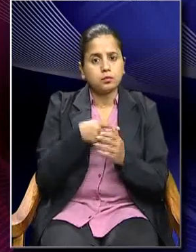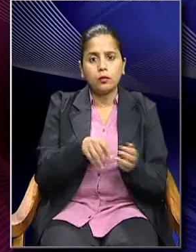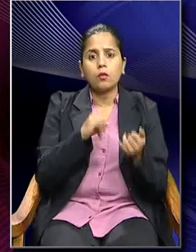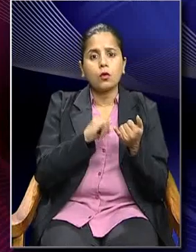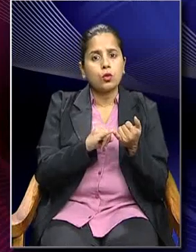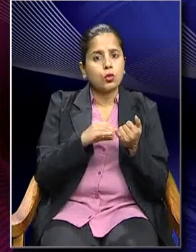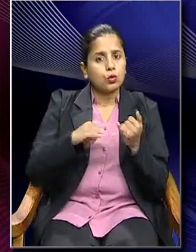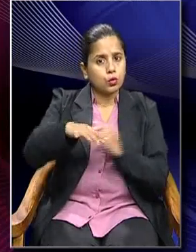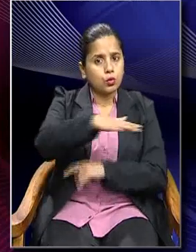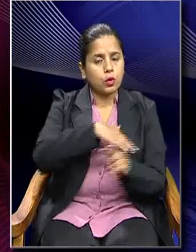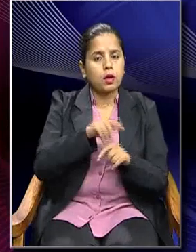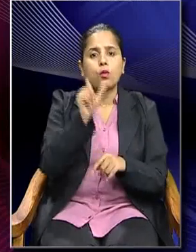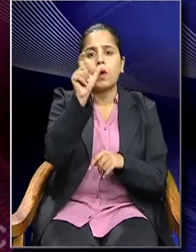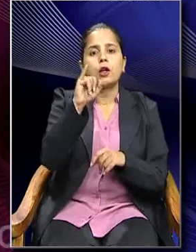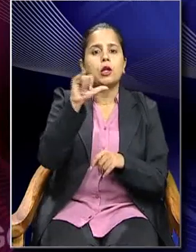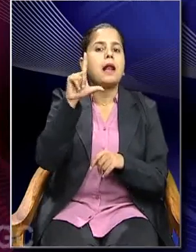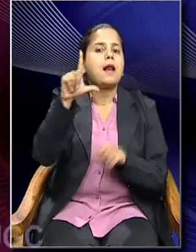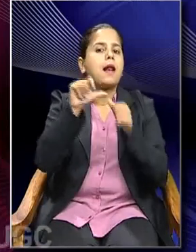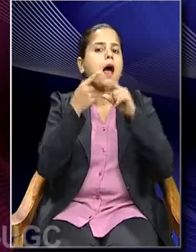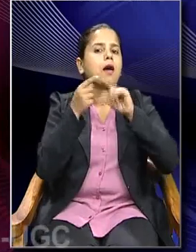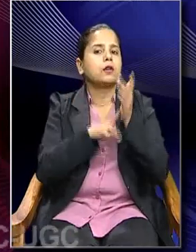the Latin word socius,